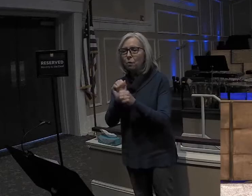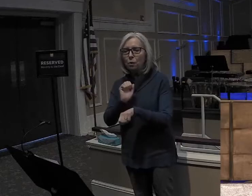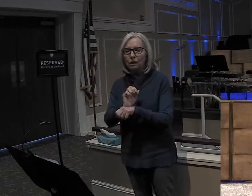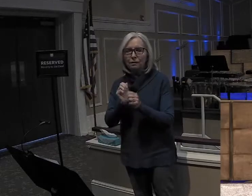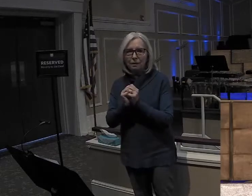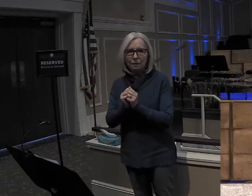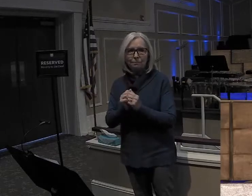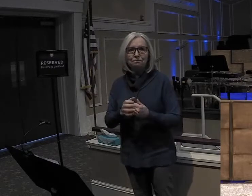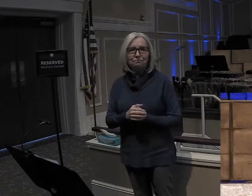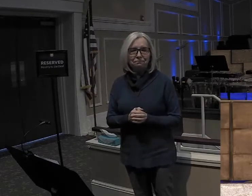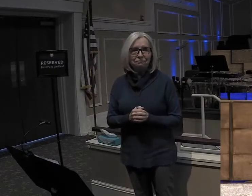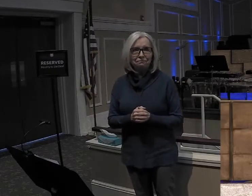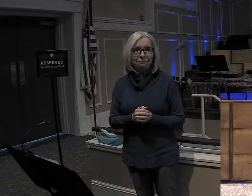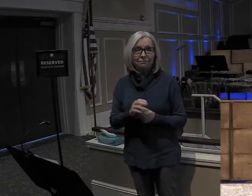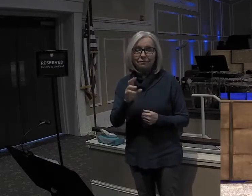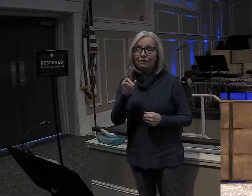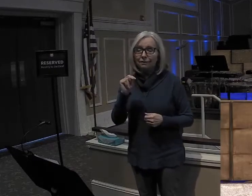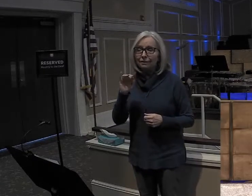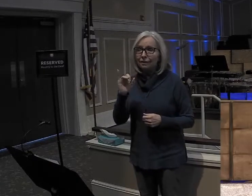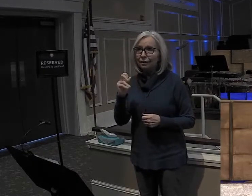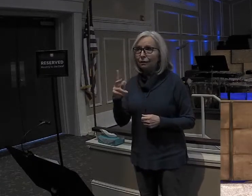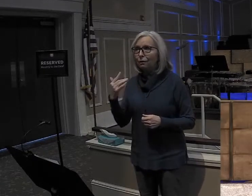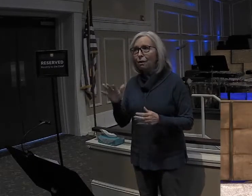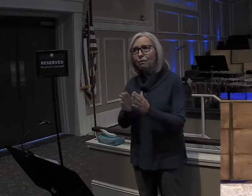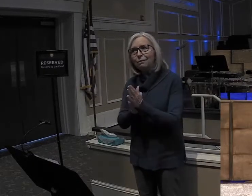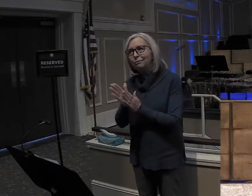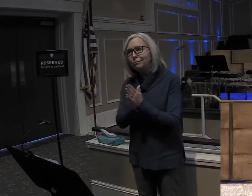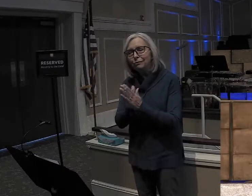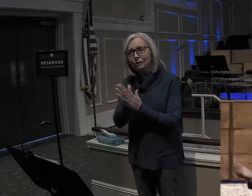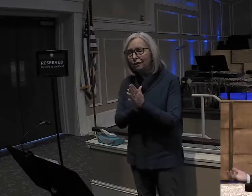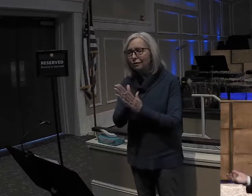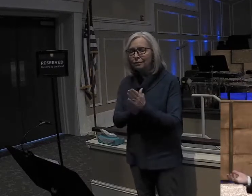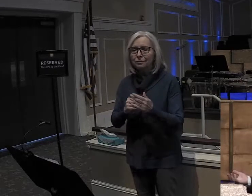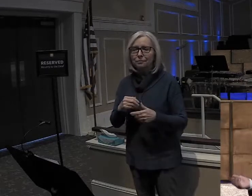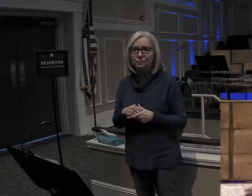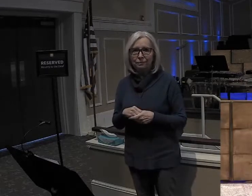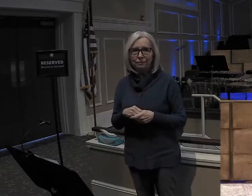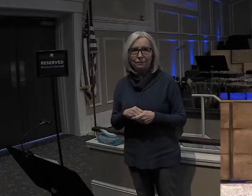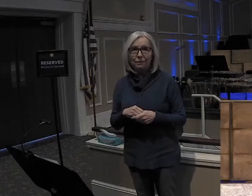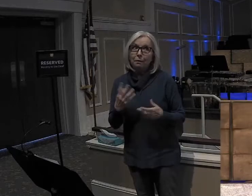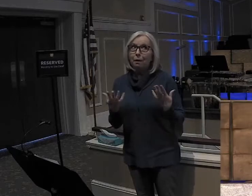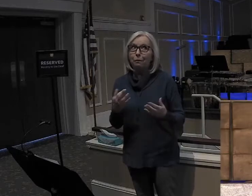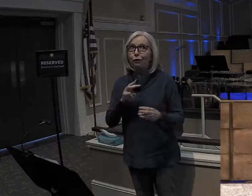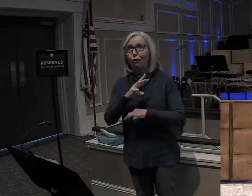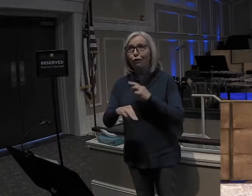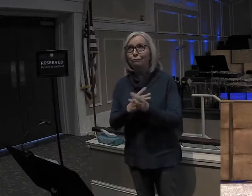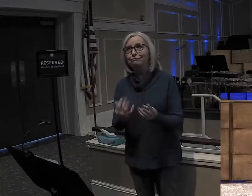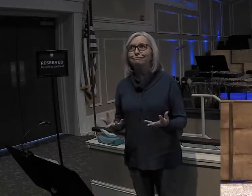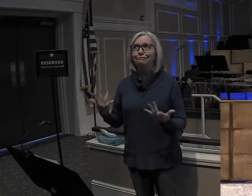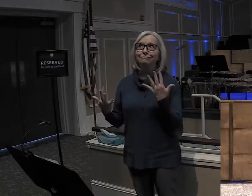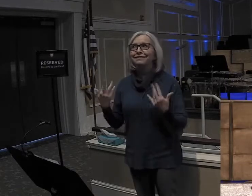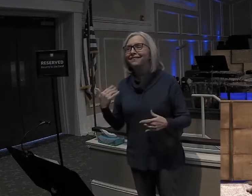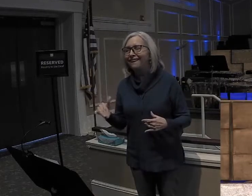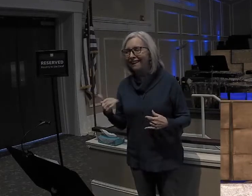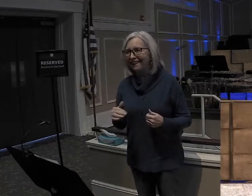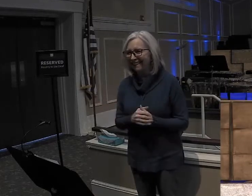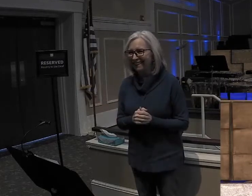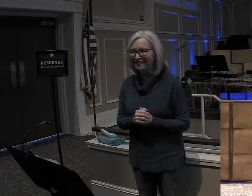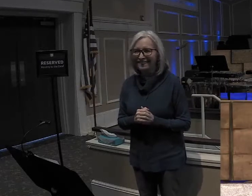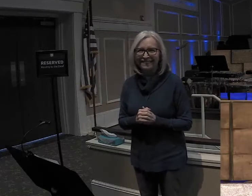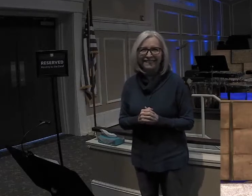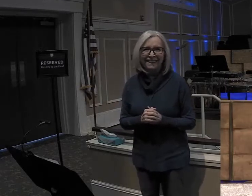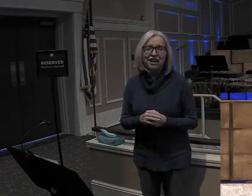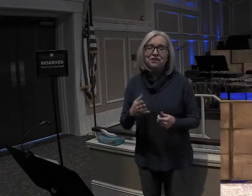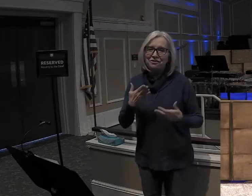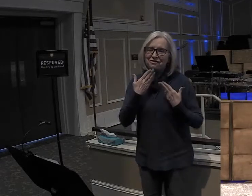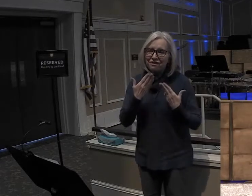Jesus. And I'm going to tell you, Nick Swearingen, he's passionate. Between the two of them, we might set the world on fire. Who knows what's going to happen? But we're grateful to have him, and